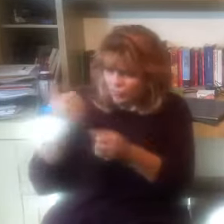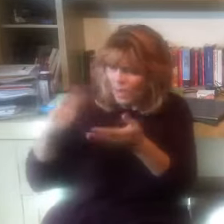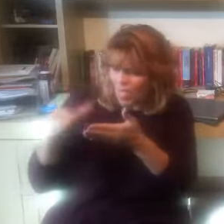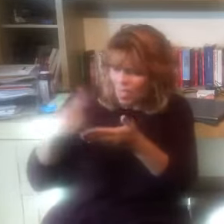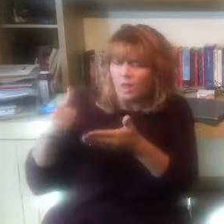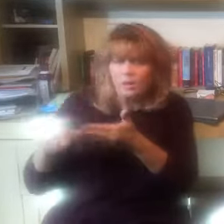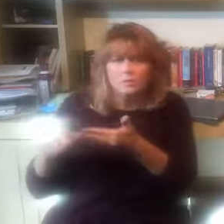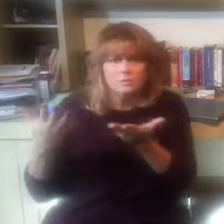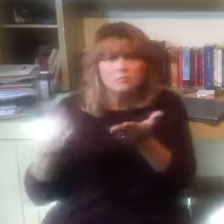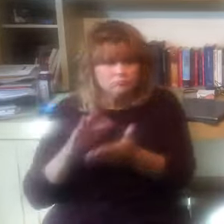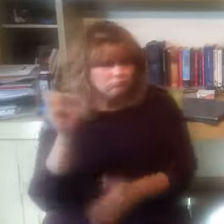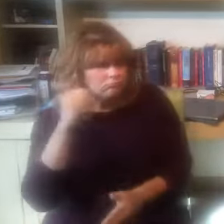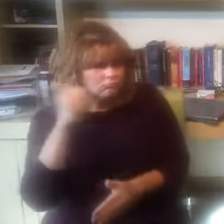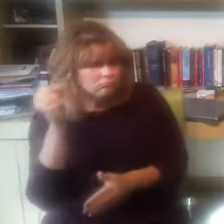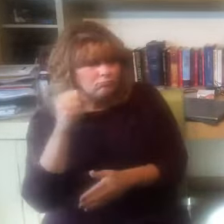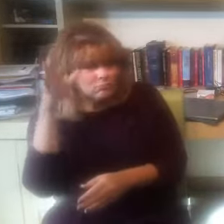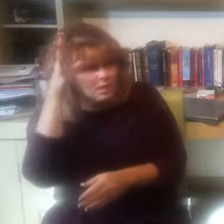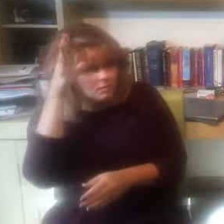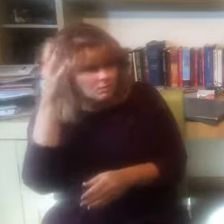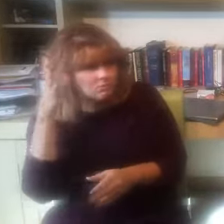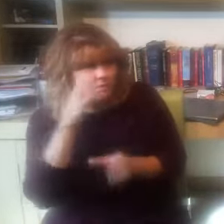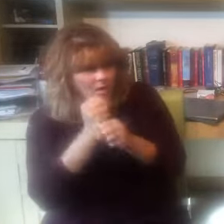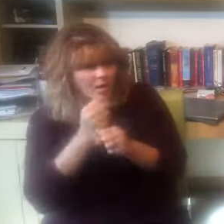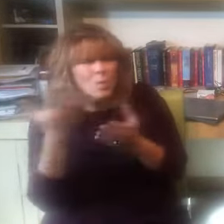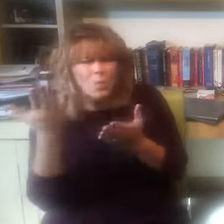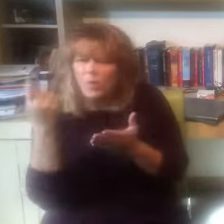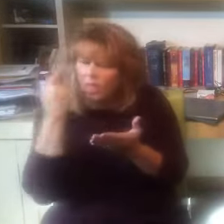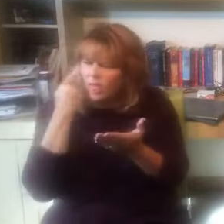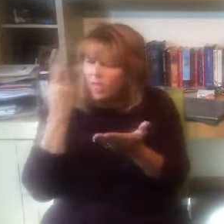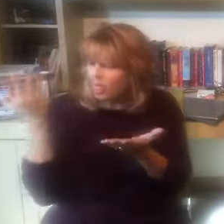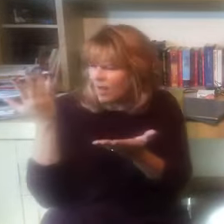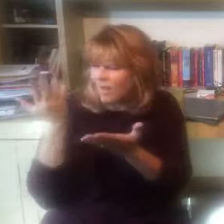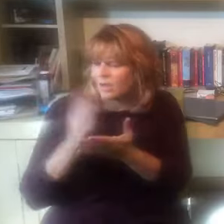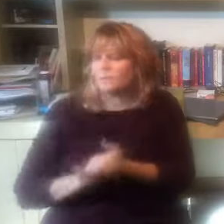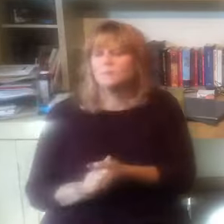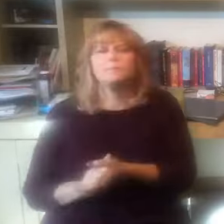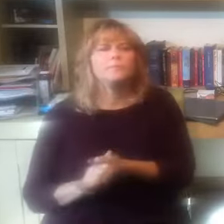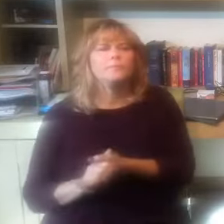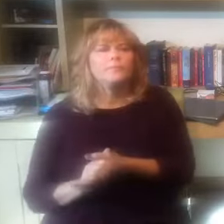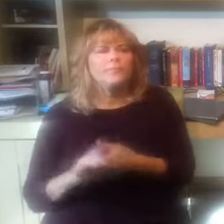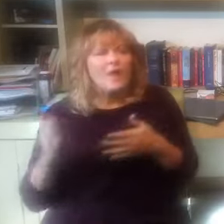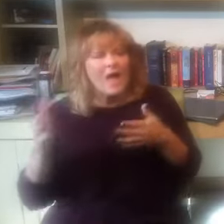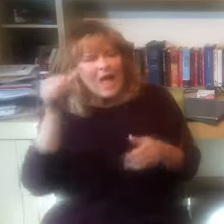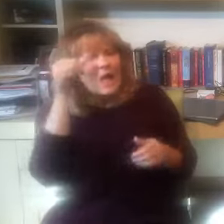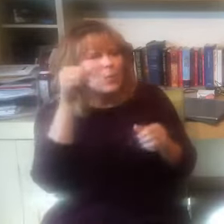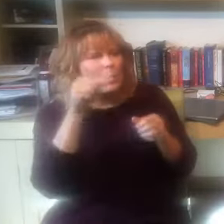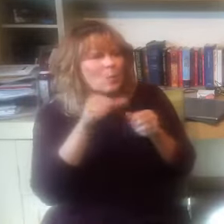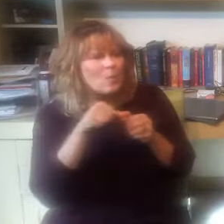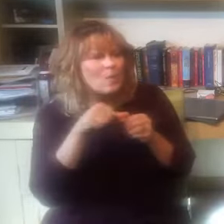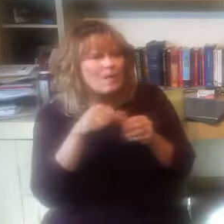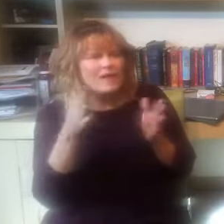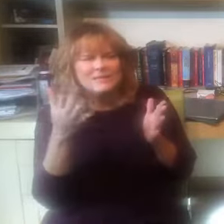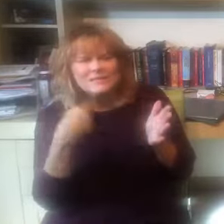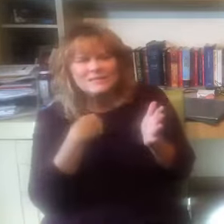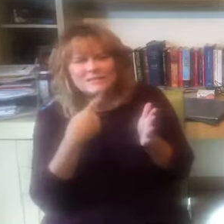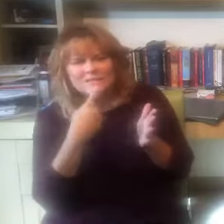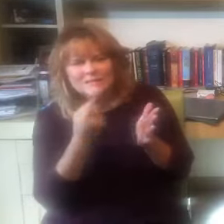did you get my letters? And I said, "Yeah, Dad, I got it." He goes, "What did you think?" And I remember I told him, "You